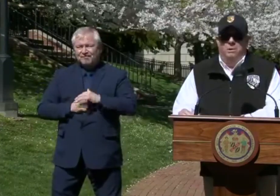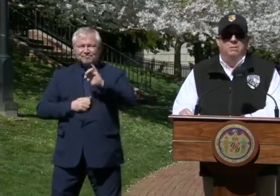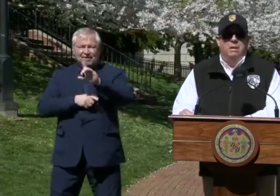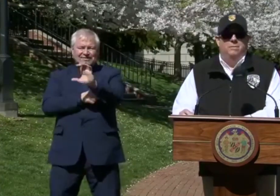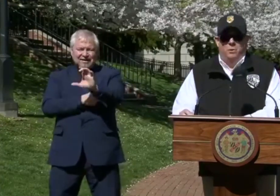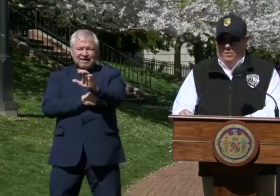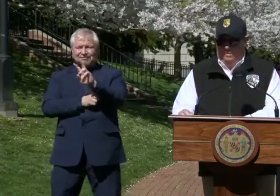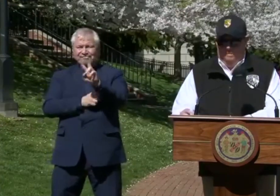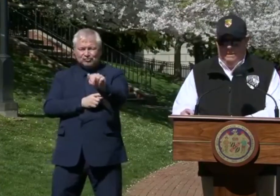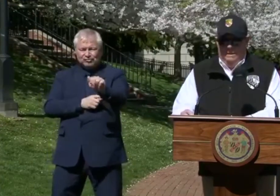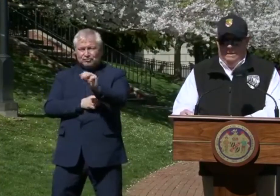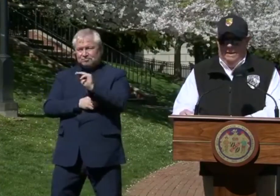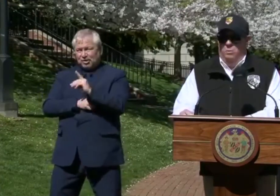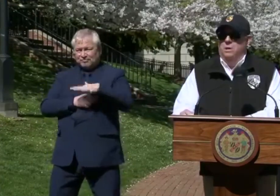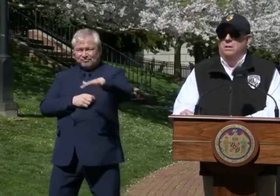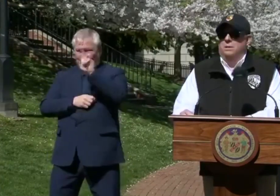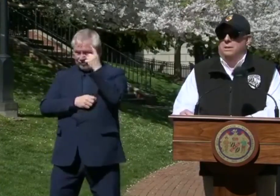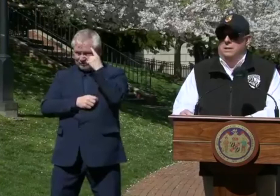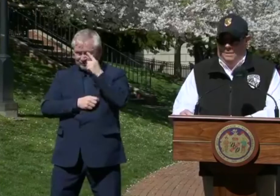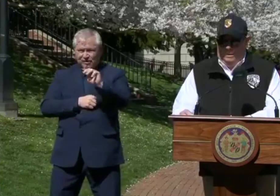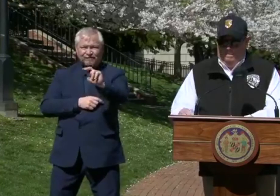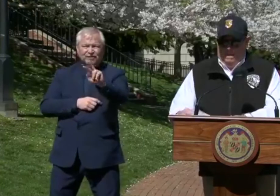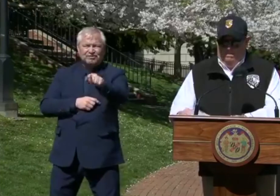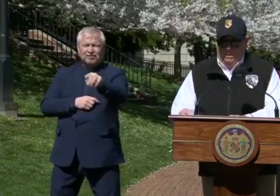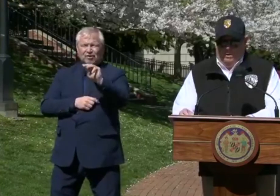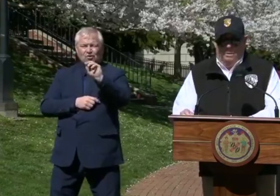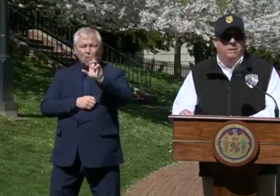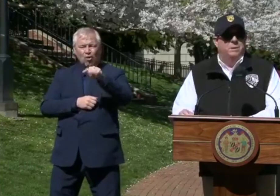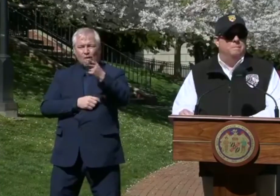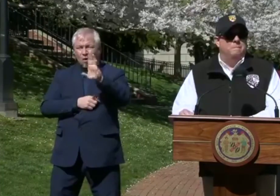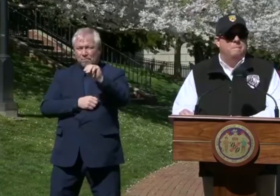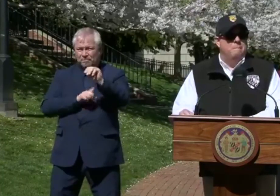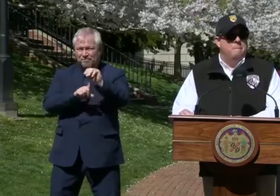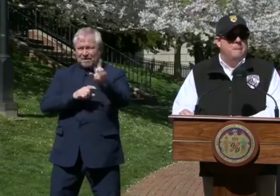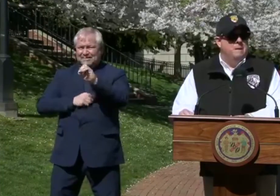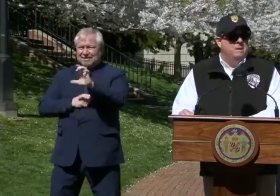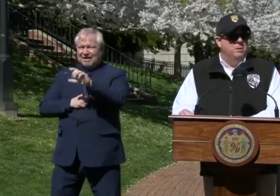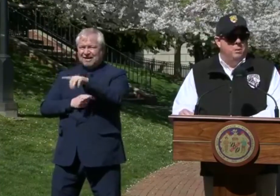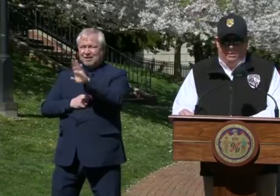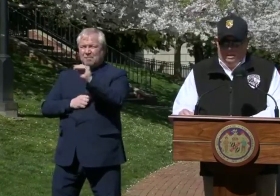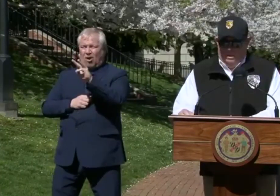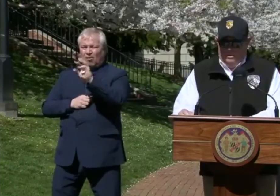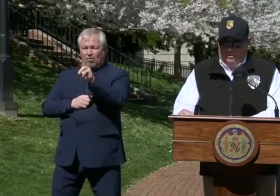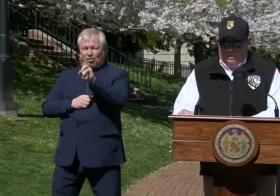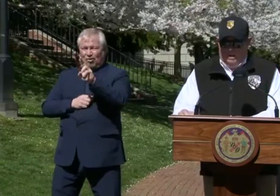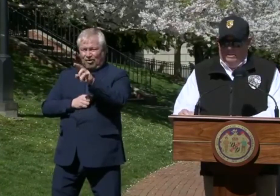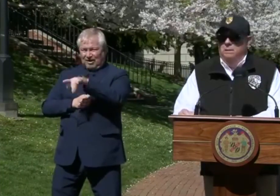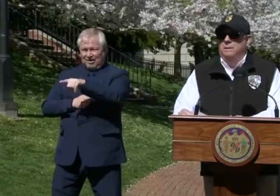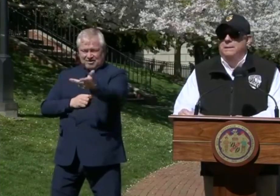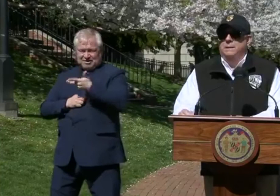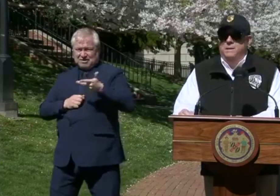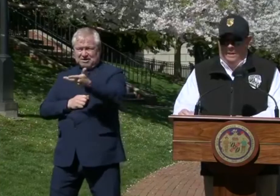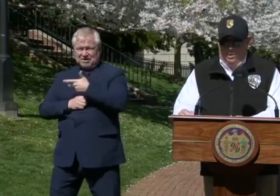Governor Ralph Northam and Washington, D.C. Mayor Muriel Bowser. 2 weeks ago, the three of